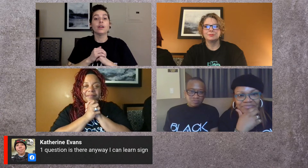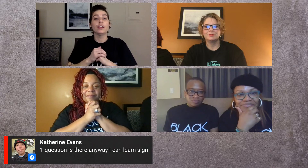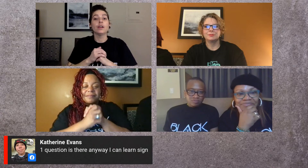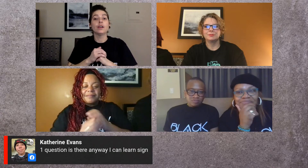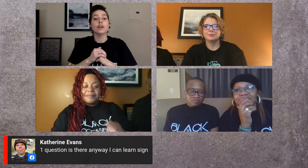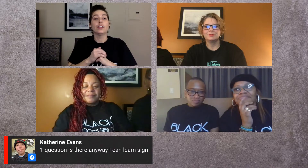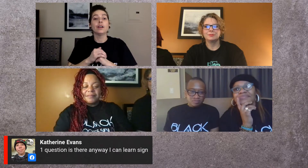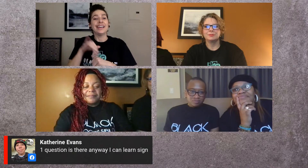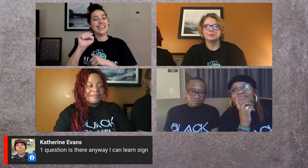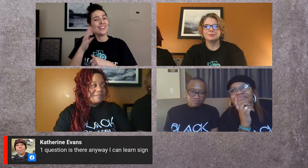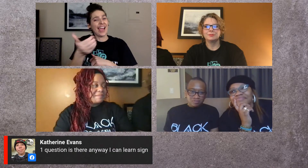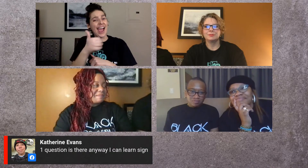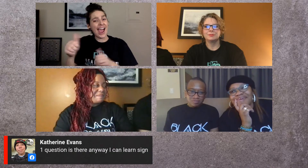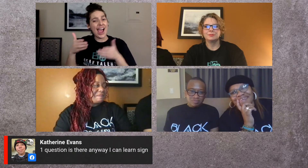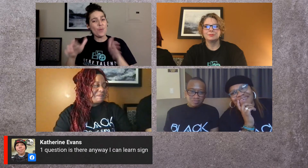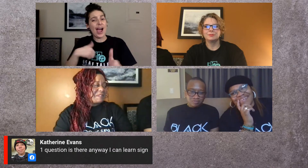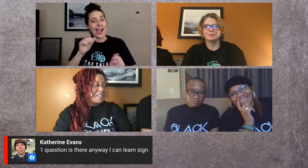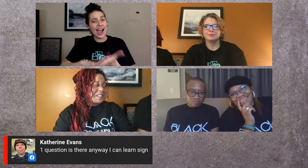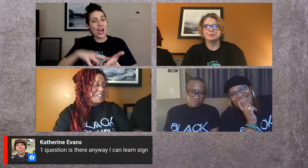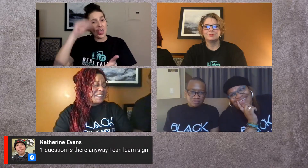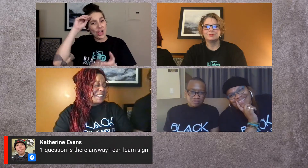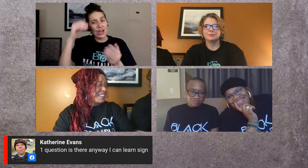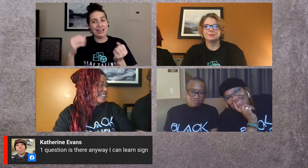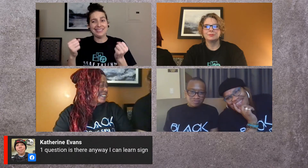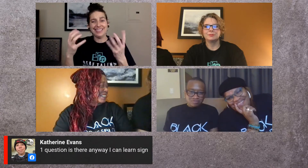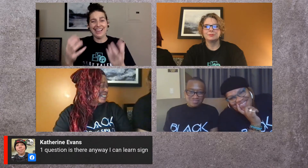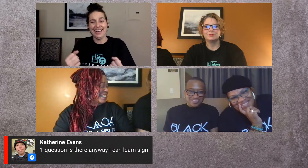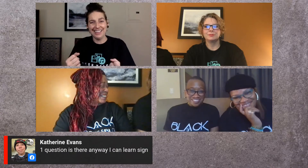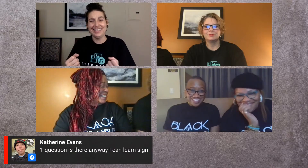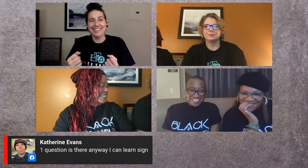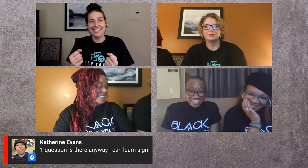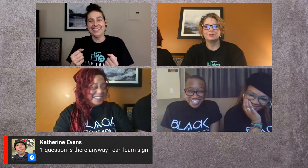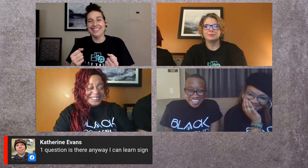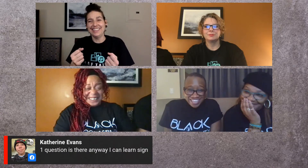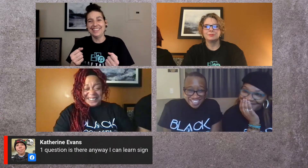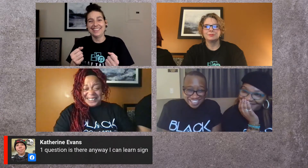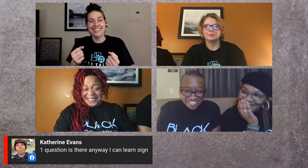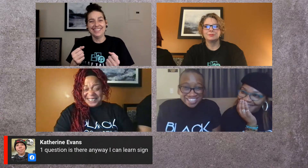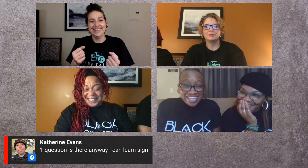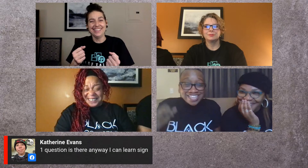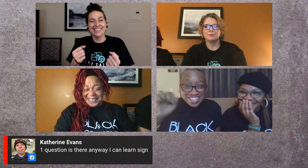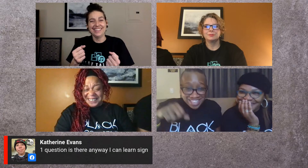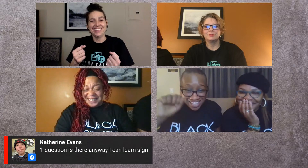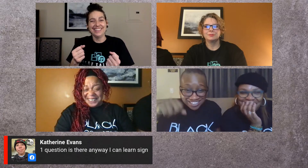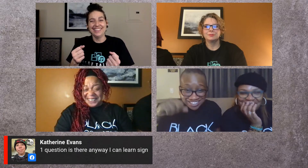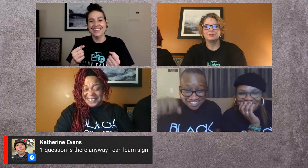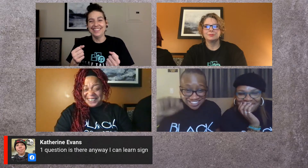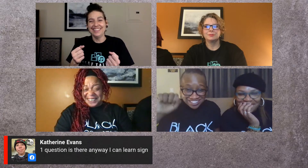Catherine has a question. Is there any way I can learn signing?